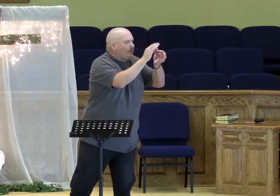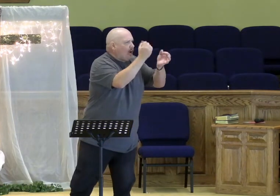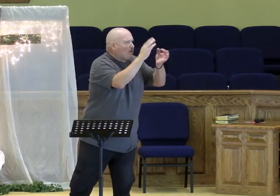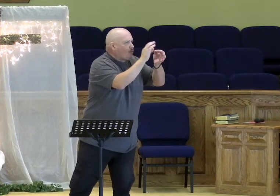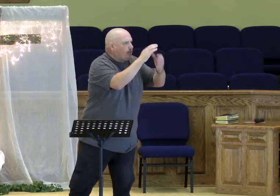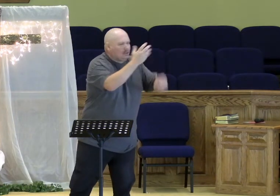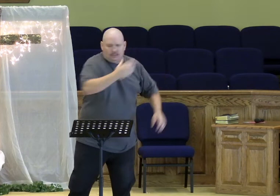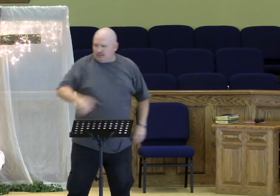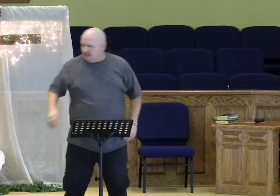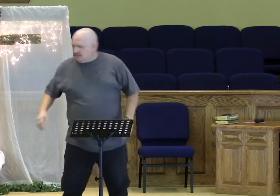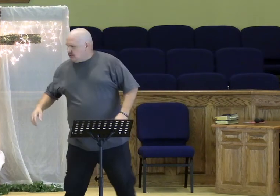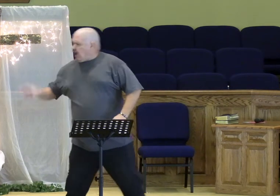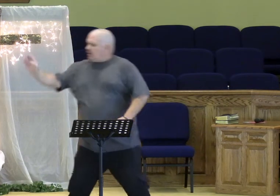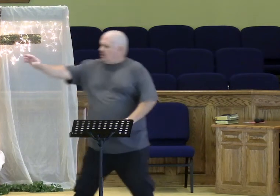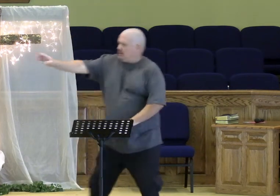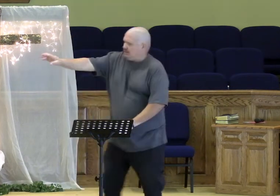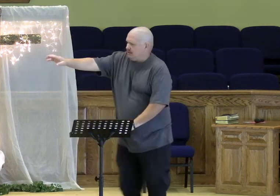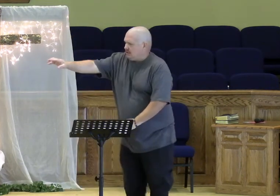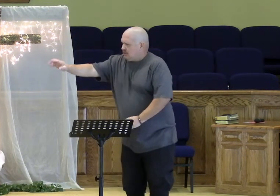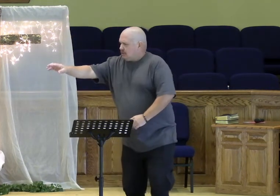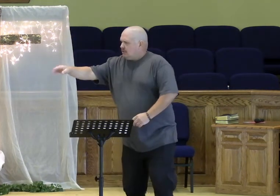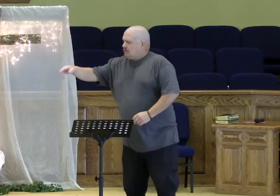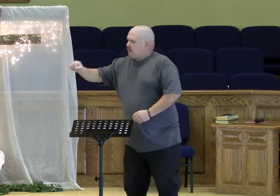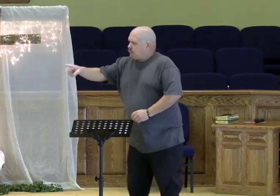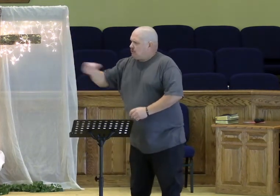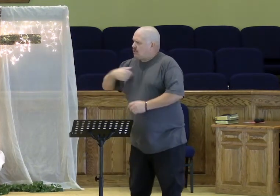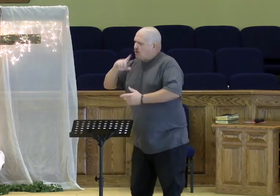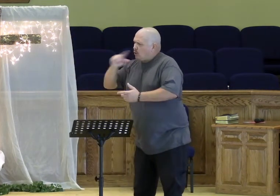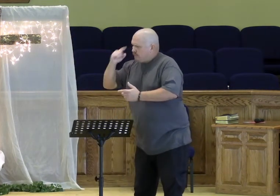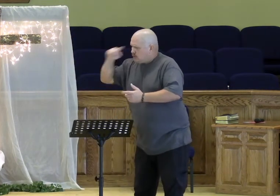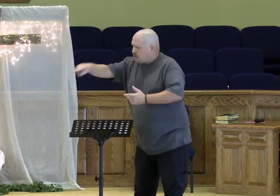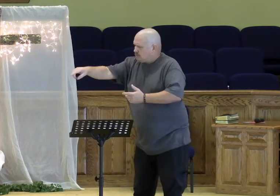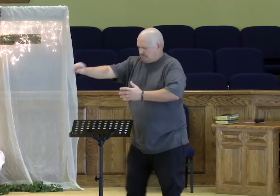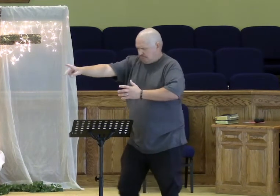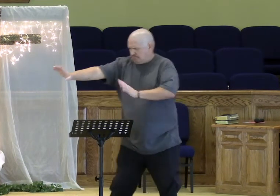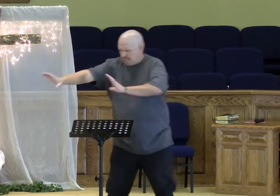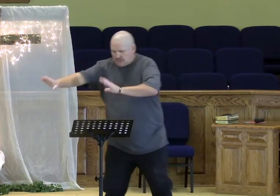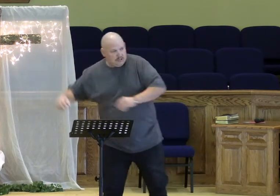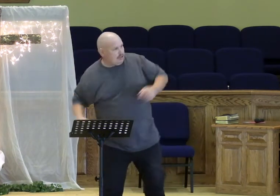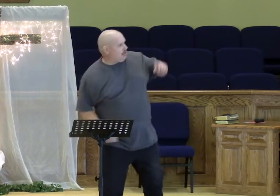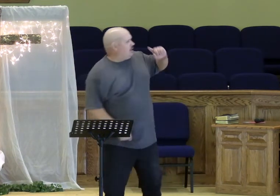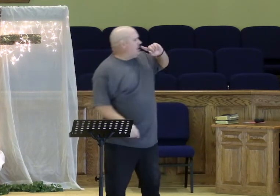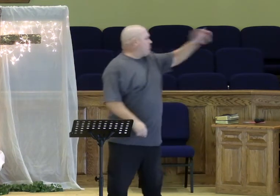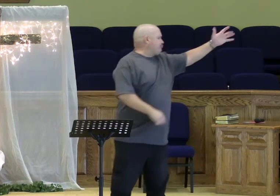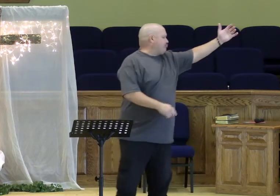And how much is it? And the coda says, okay, I got the order for you. I'm putting it in.